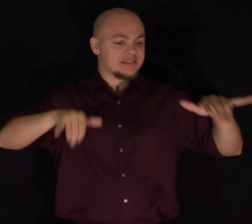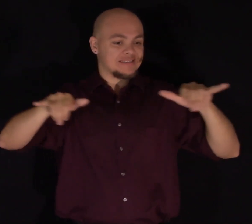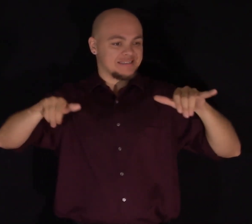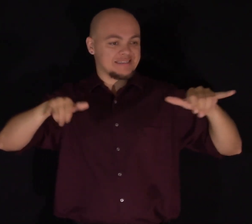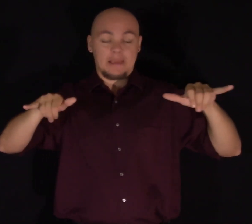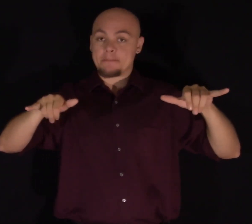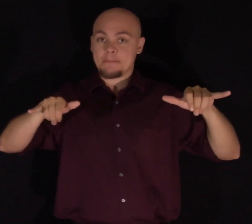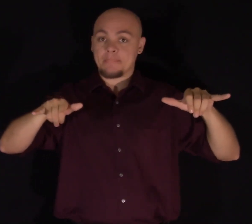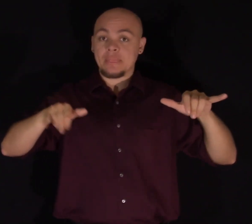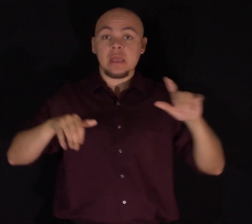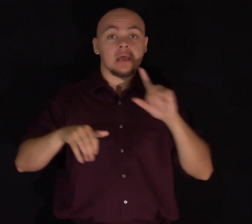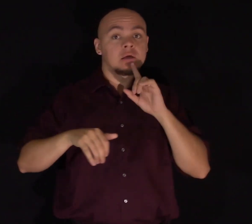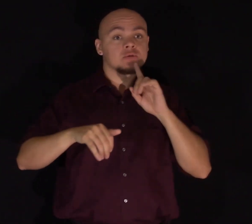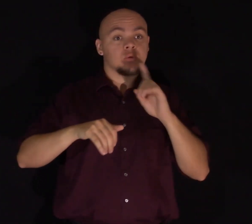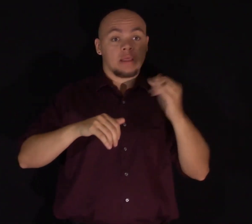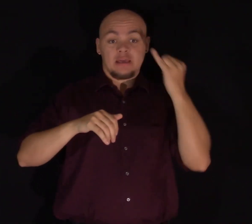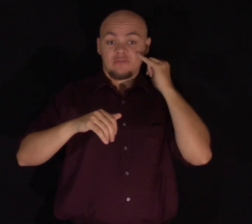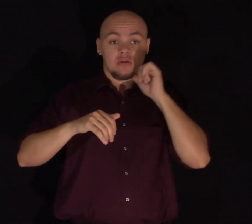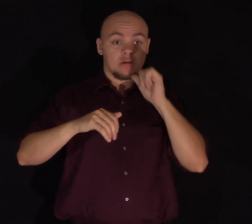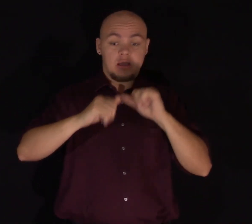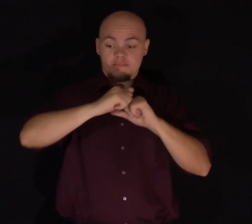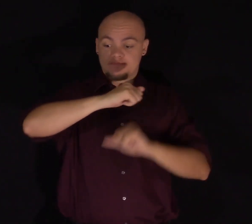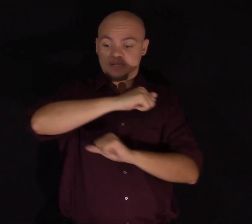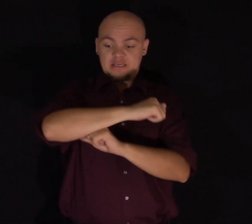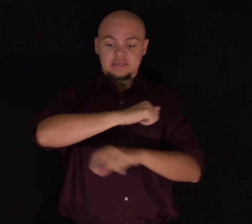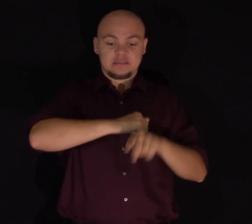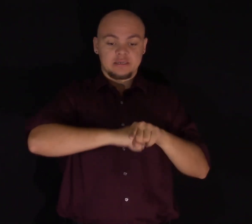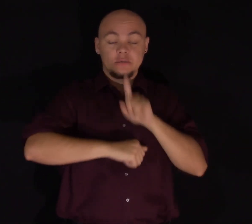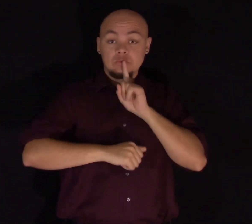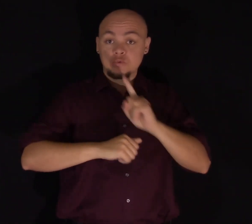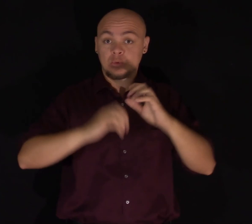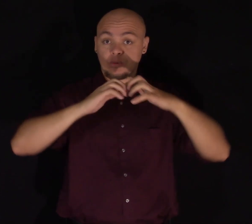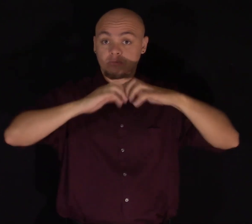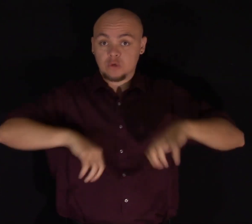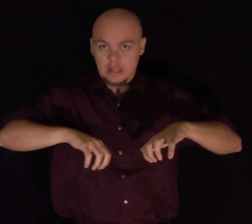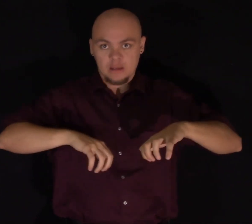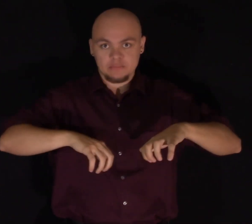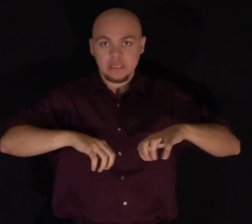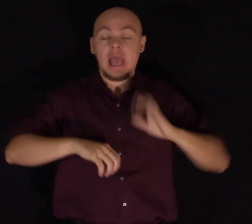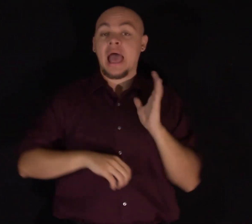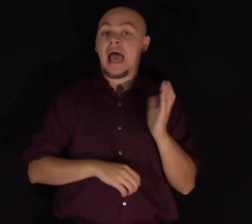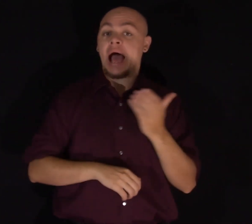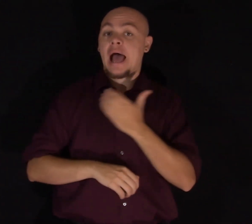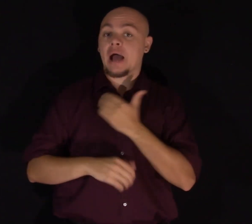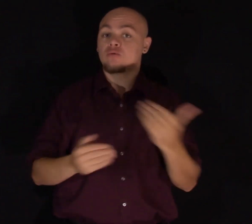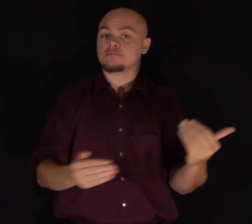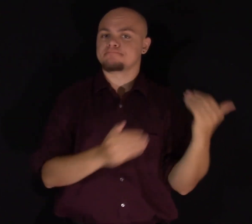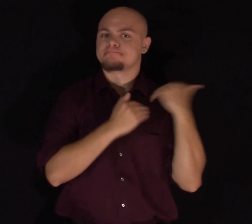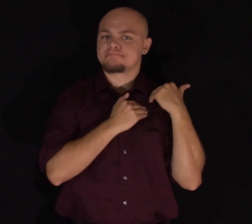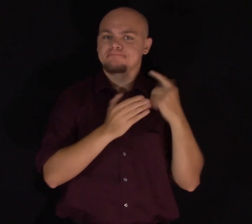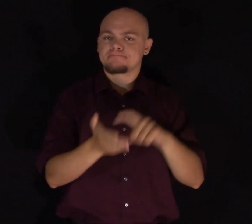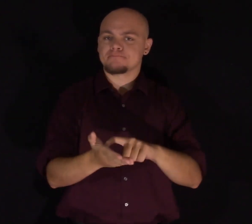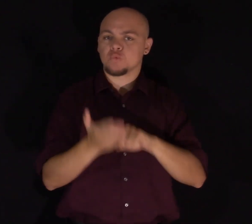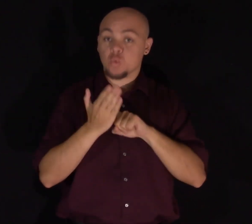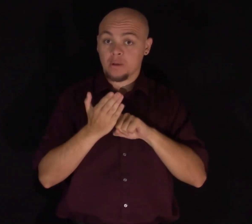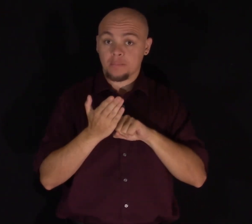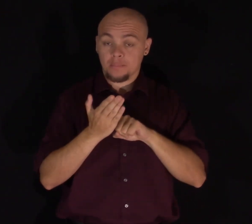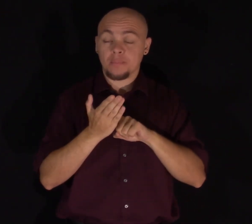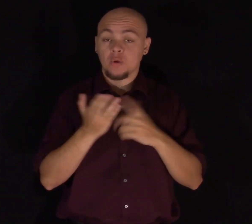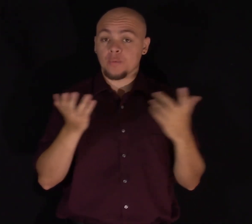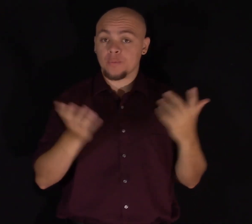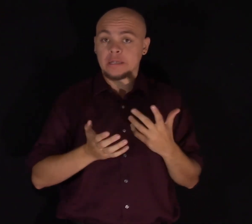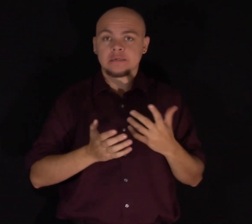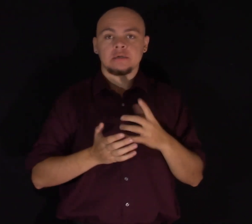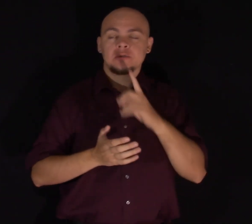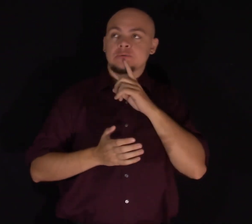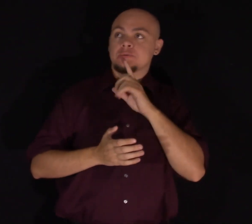aren't based on truth will collapse. So it is our job, it is our obligation, it is our duty to speak